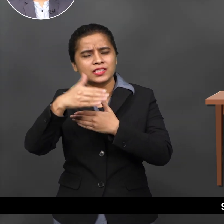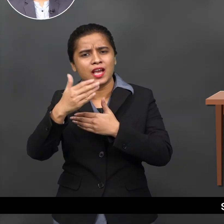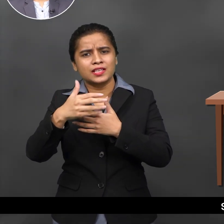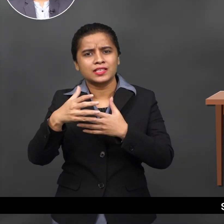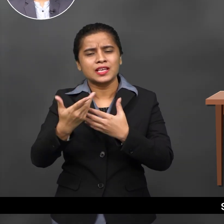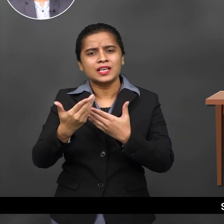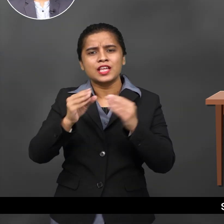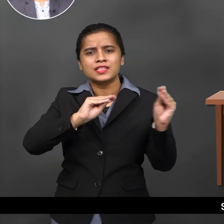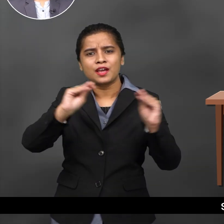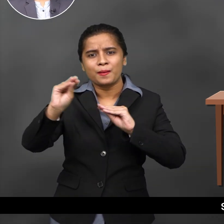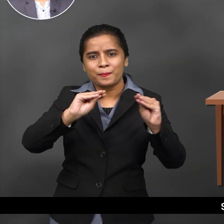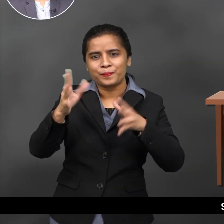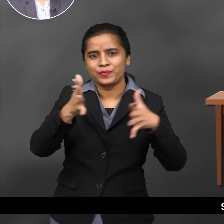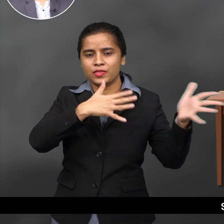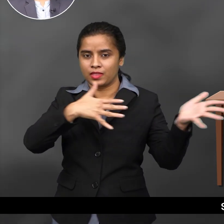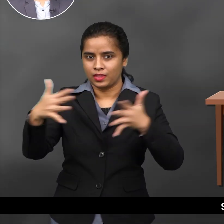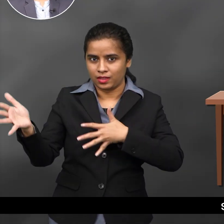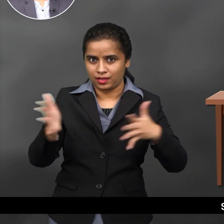of air.